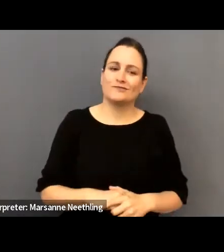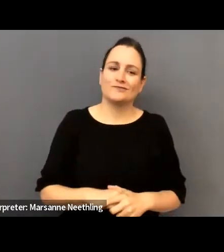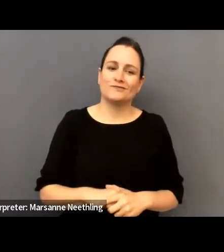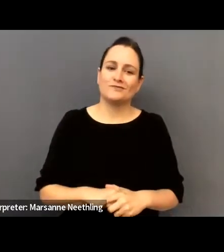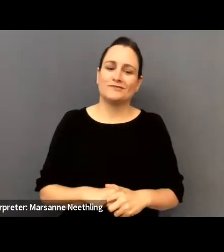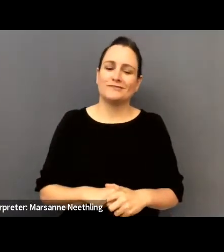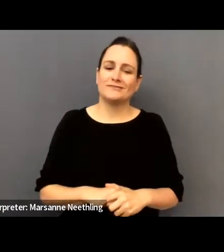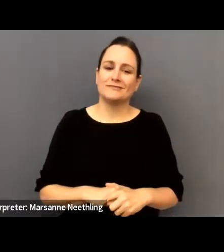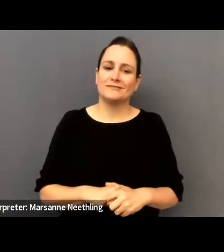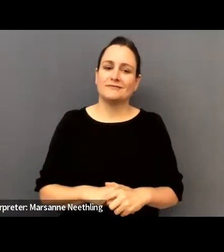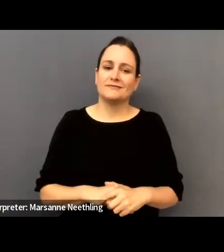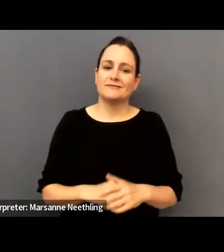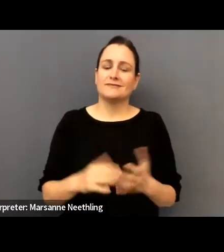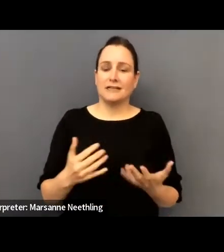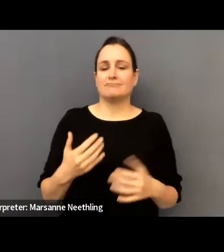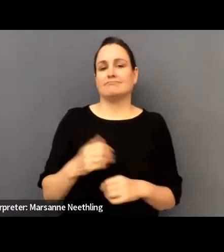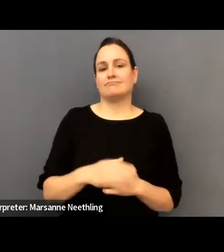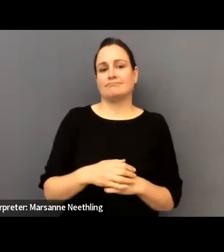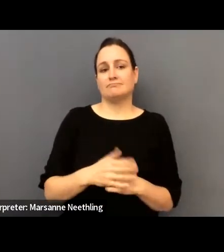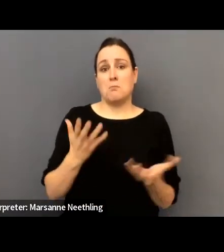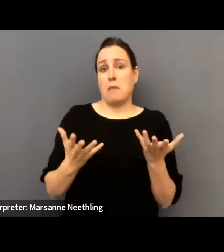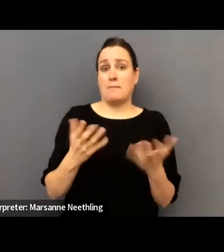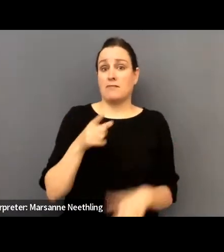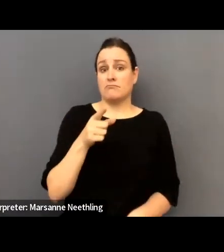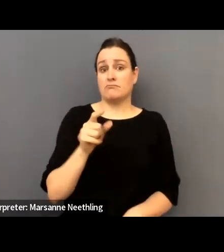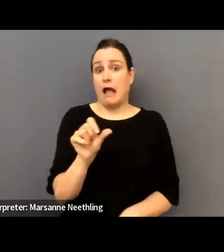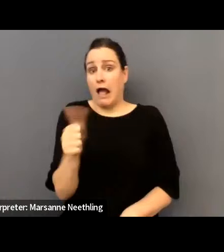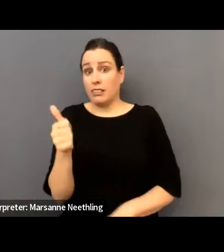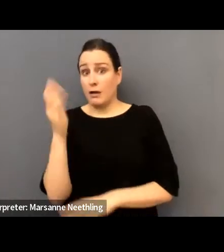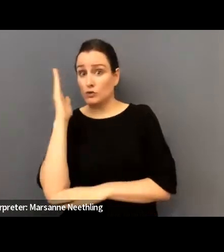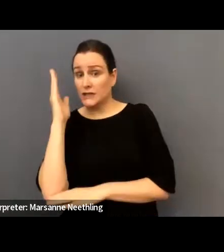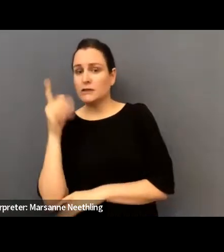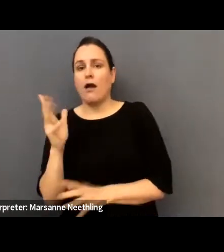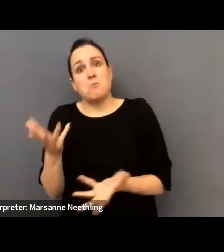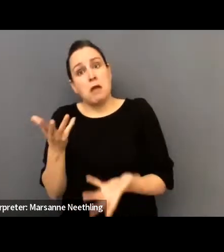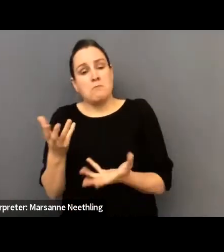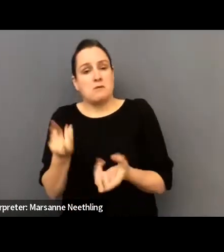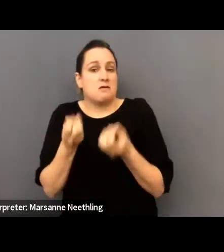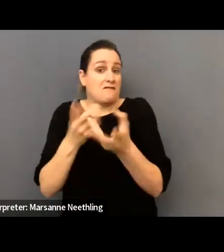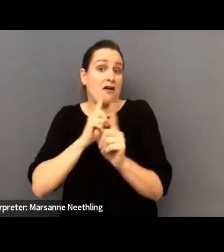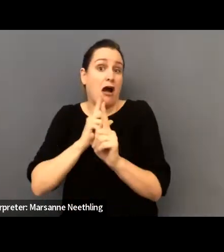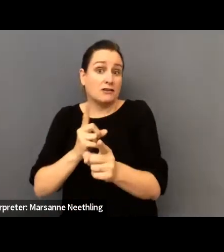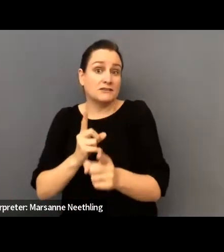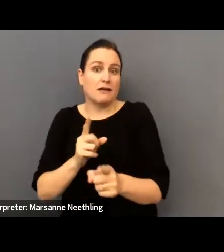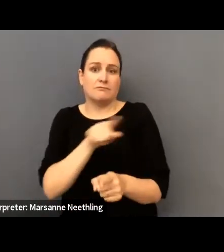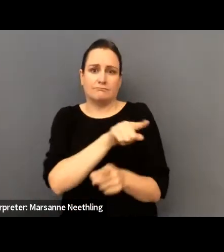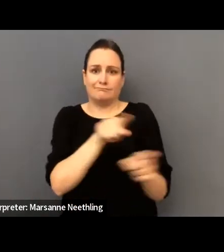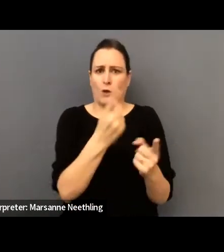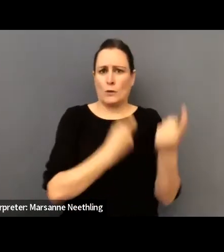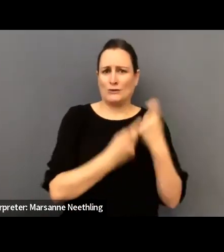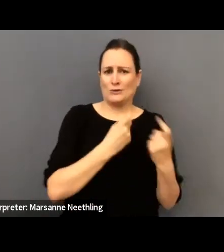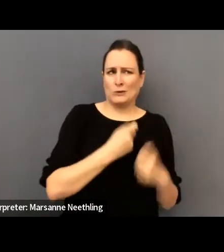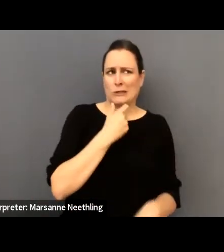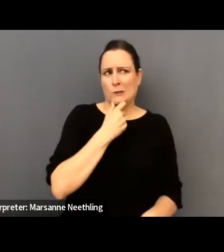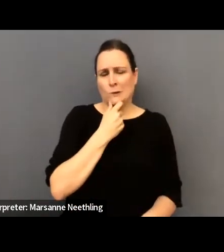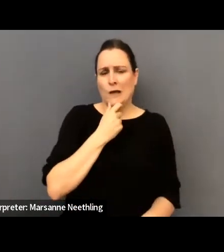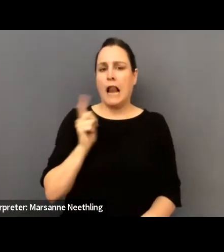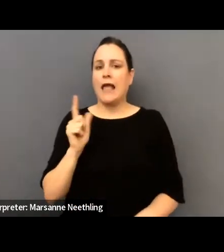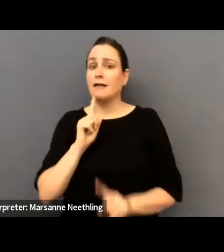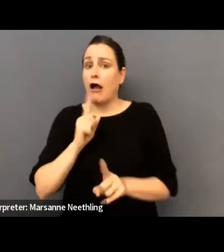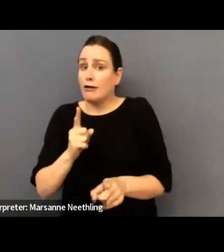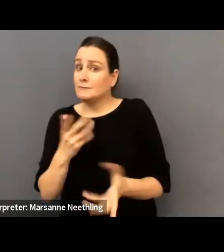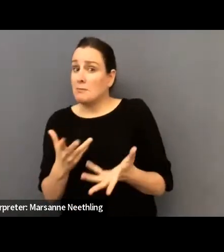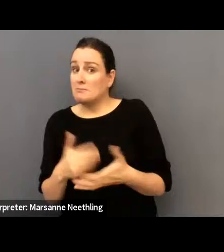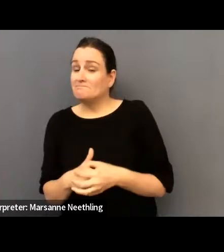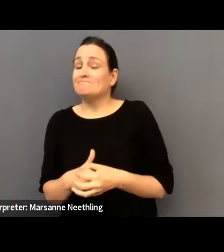that was left unanswered today. So once again, I want to thank you for giving me this opportunity and look forward to engaging with you